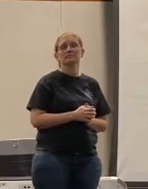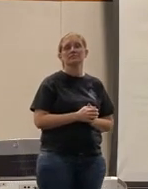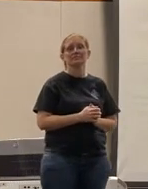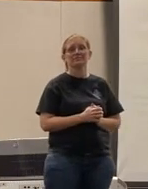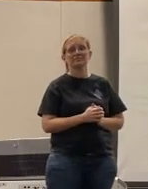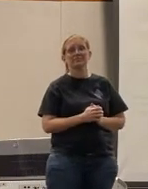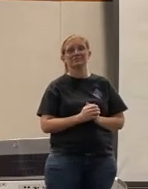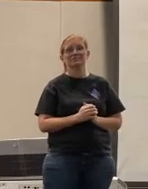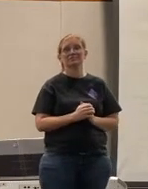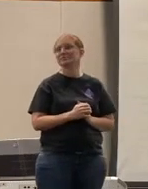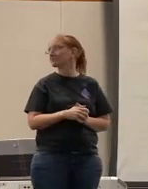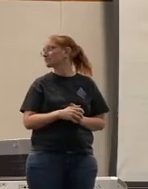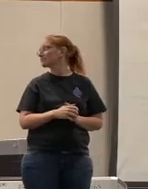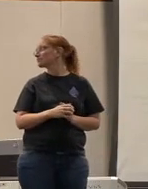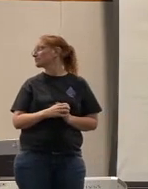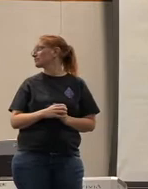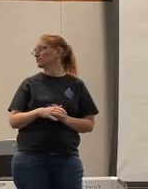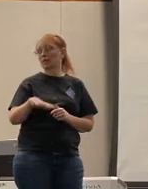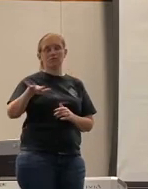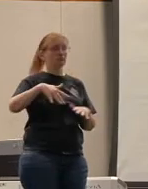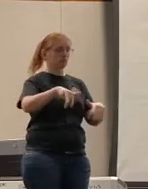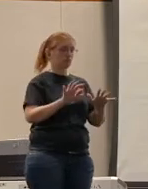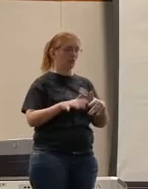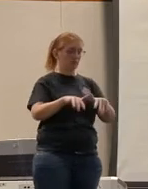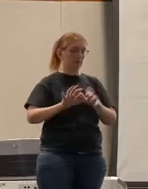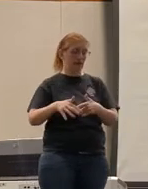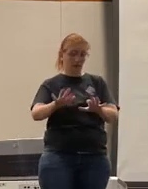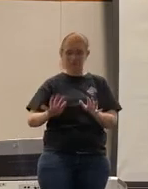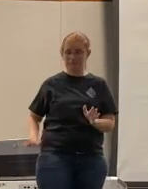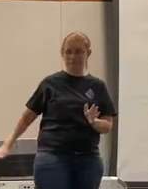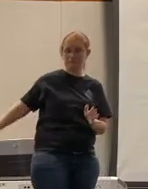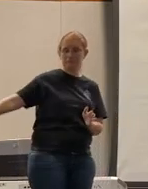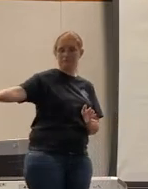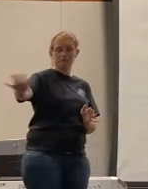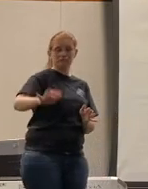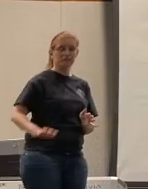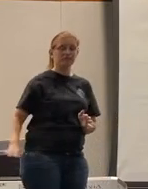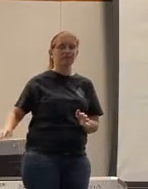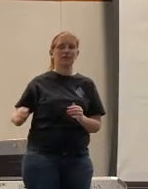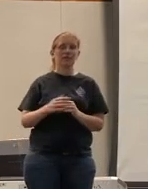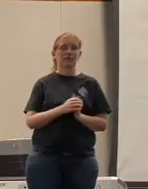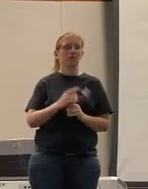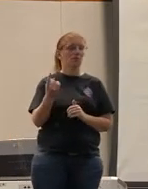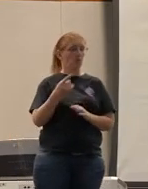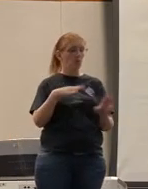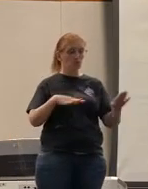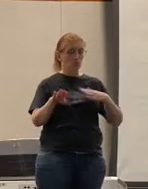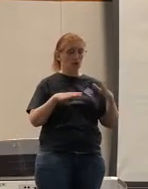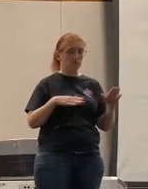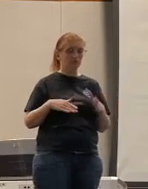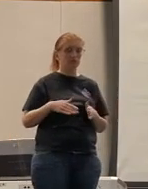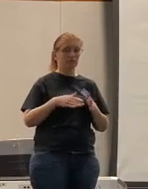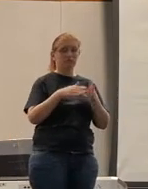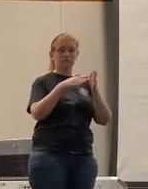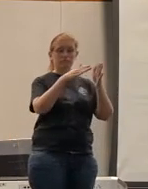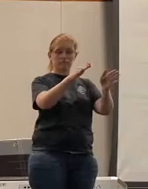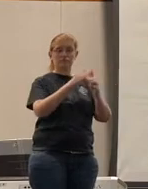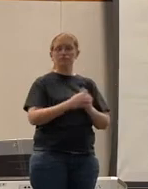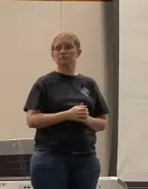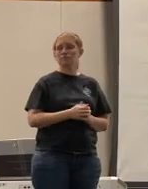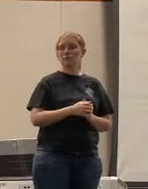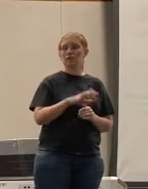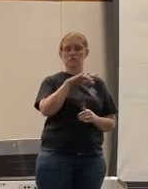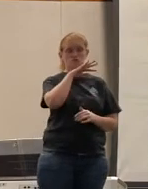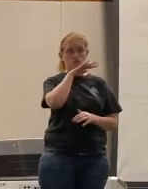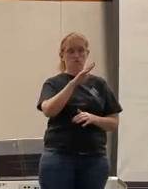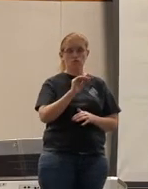road there was a cemetery. And I don't know why we'd always walk that road to the cemetery, but we would. And it was a dirt